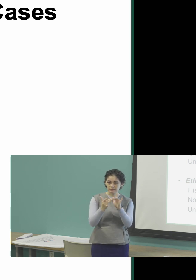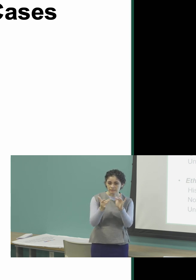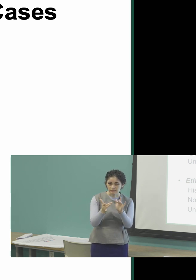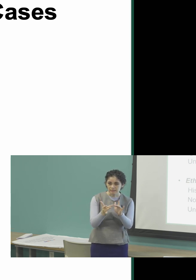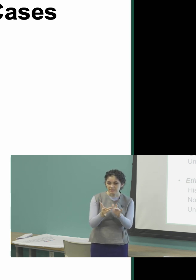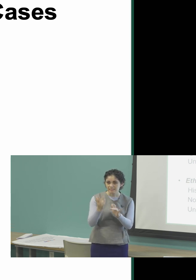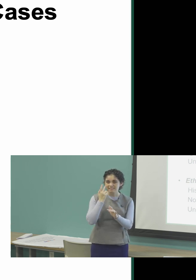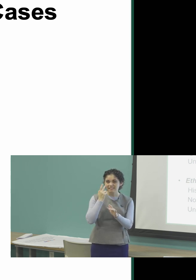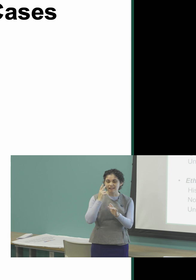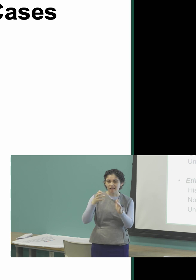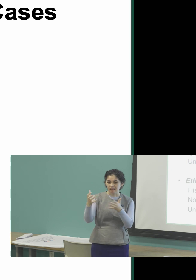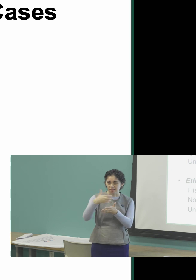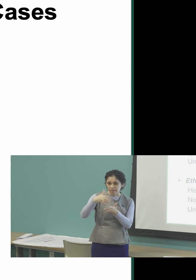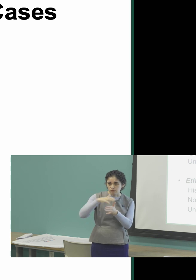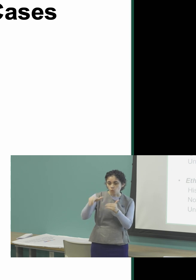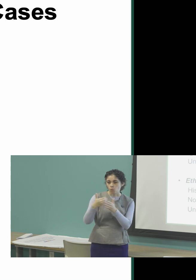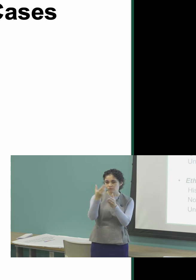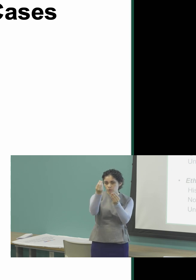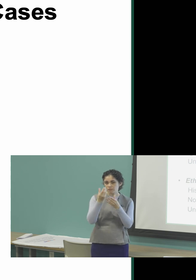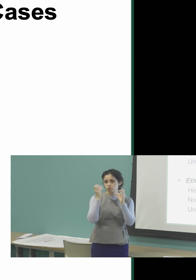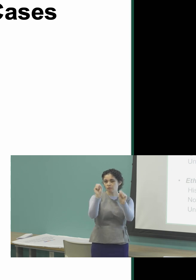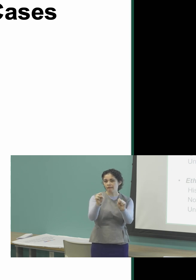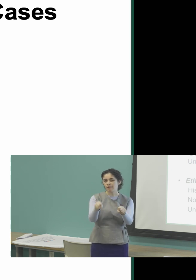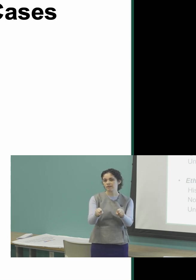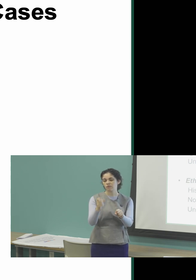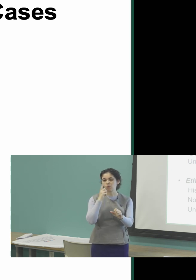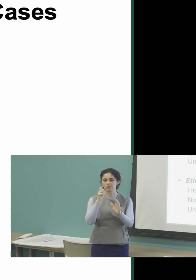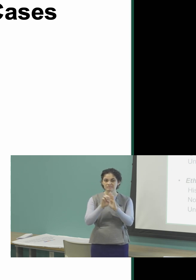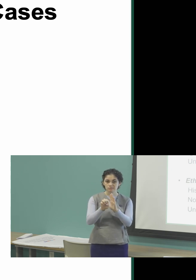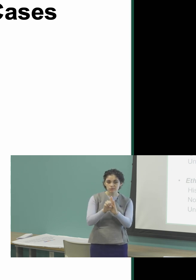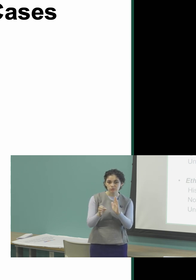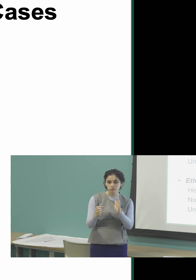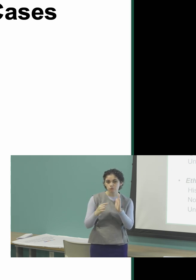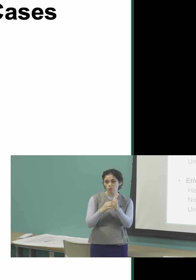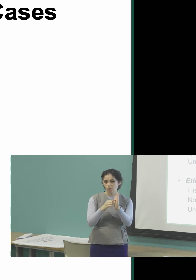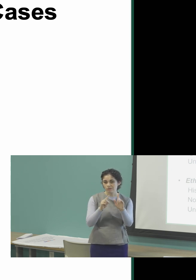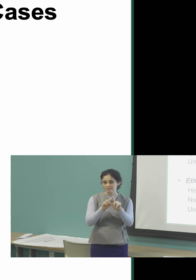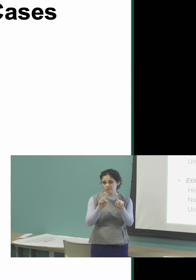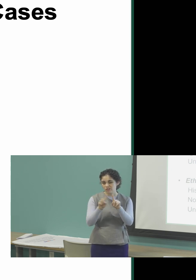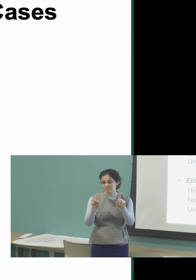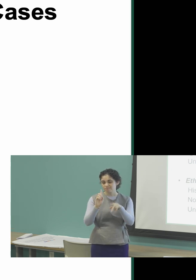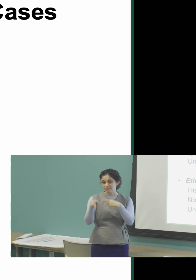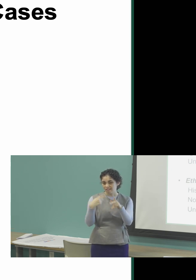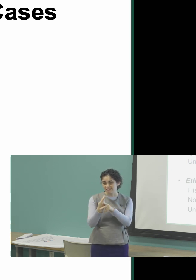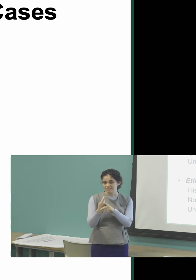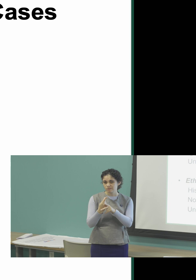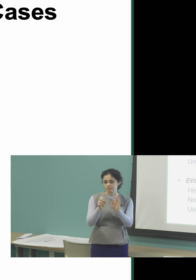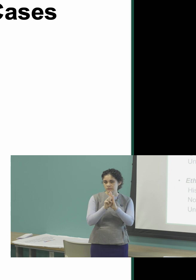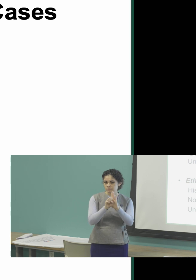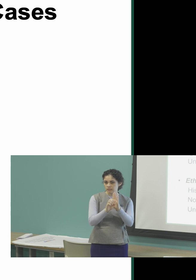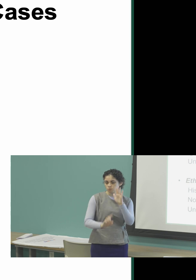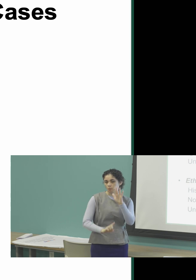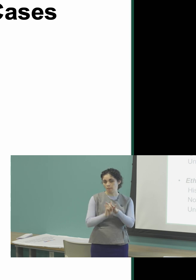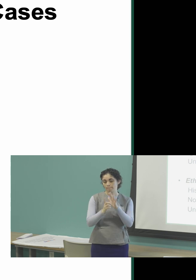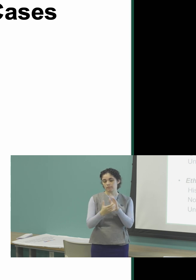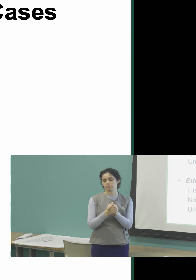get this as well as much more information about symptom onset, all the different kinds of symptoms, et cetera.